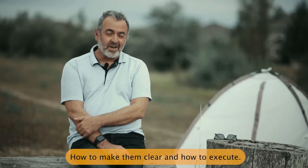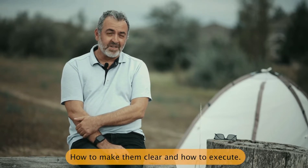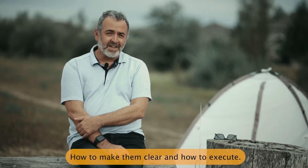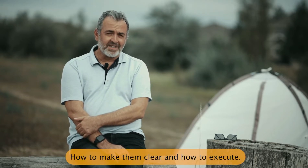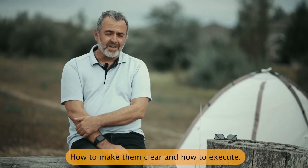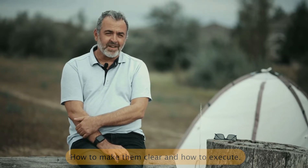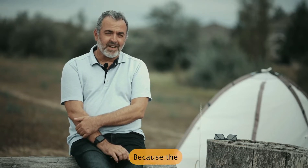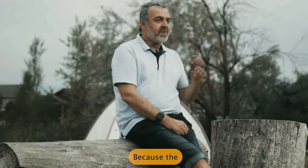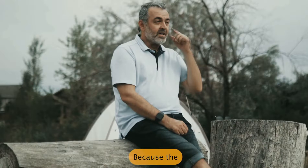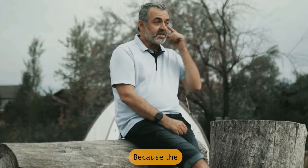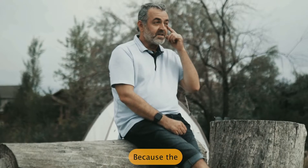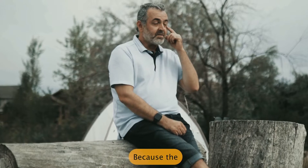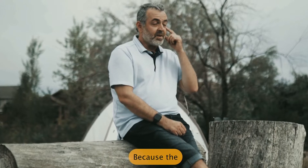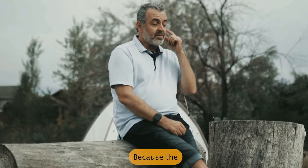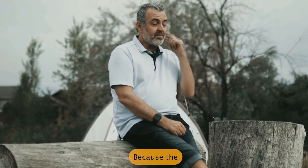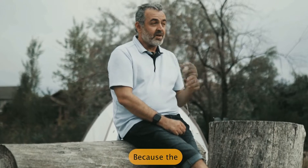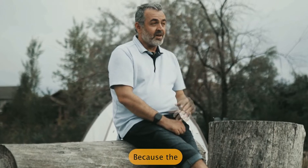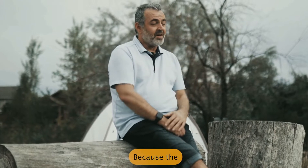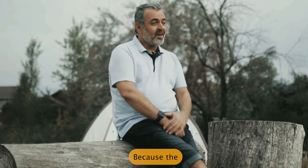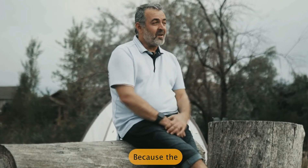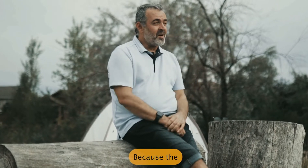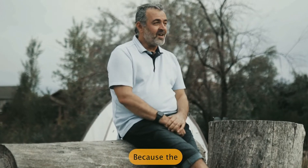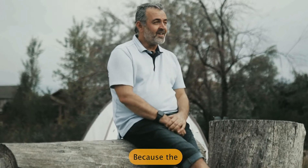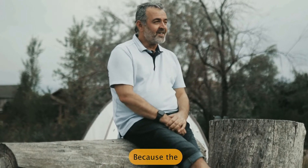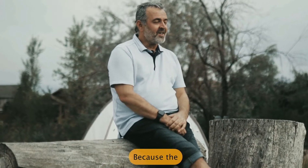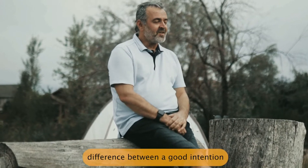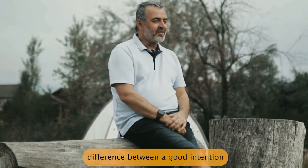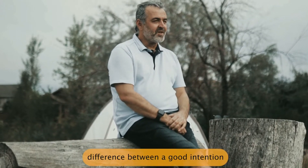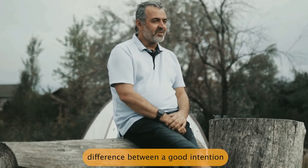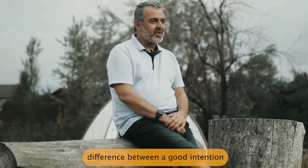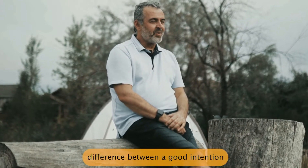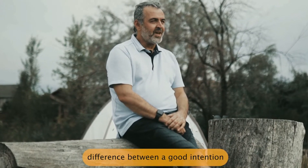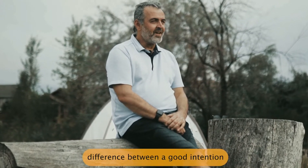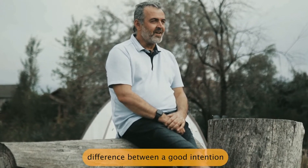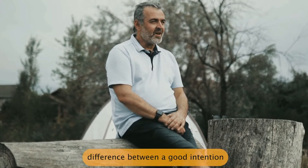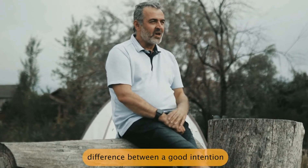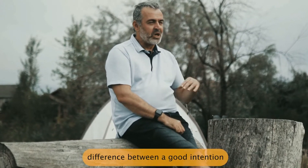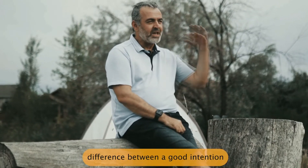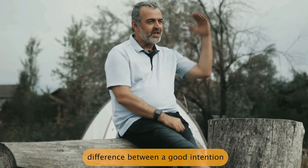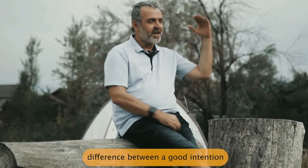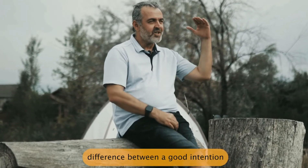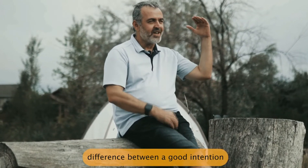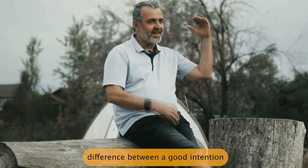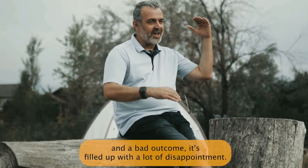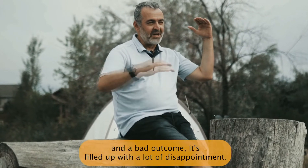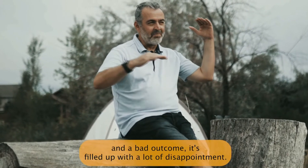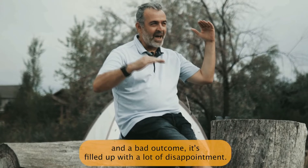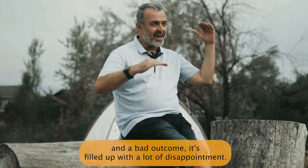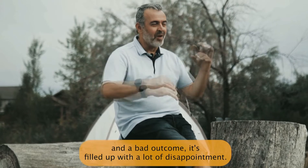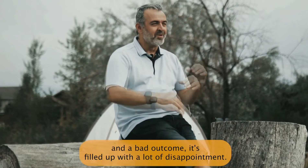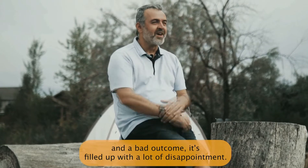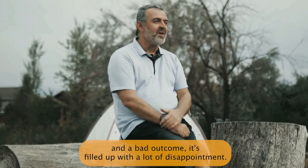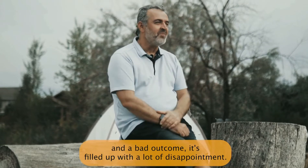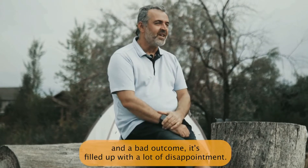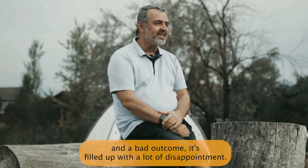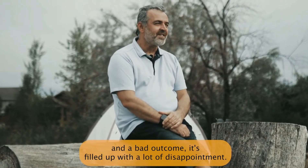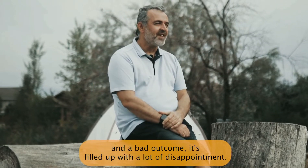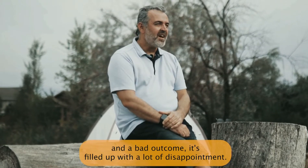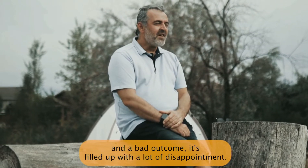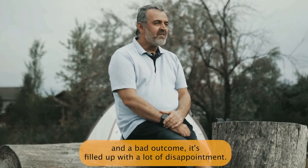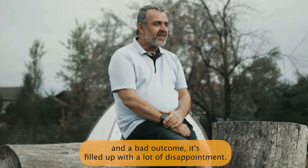and how to execute. Because the difference between a good intention and a bad